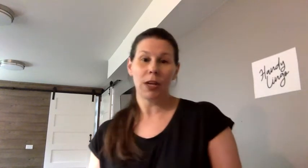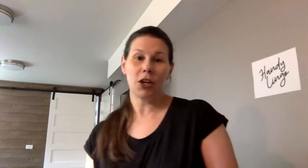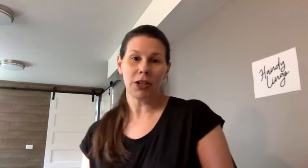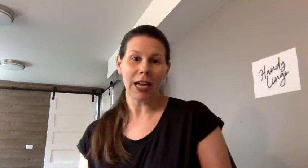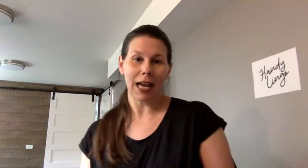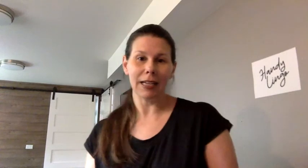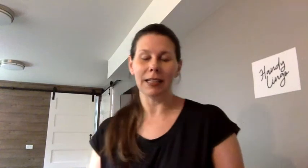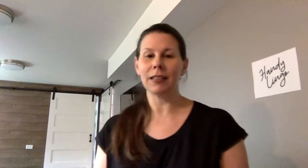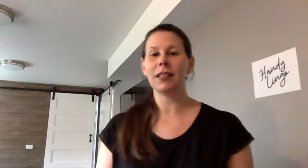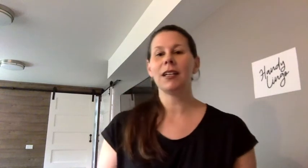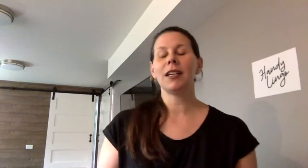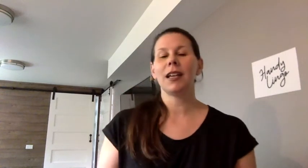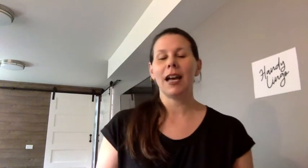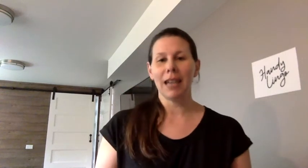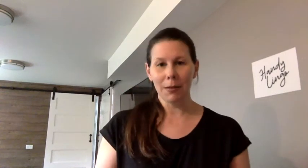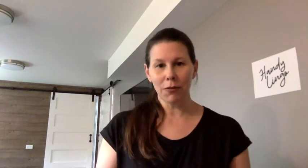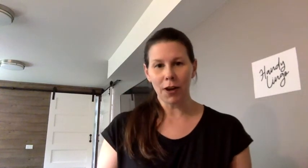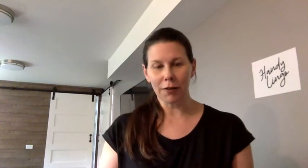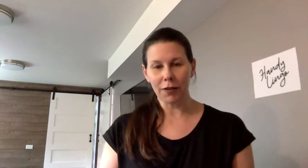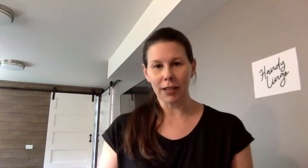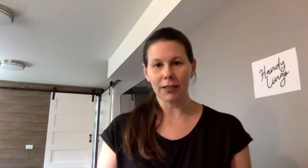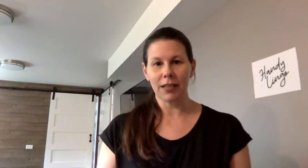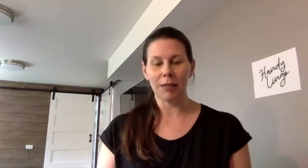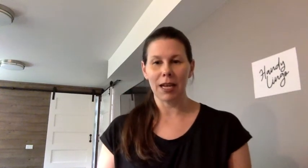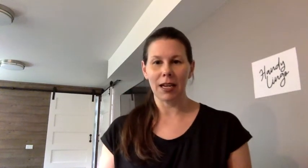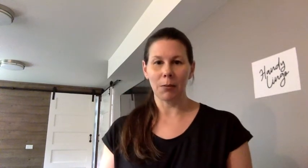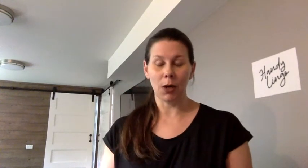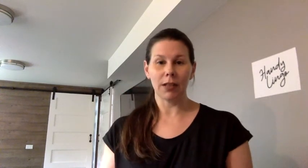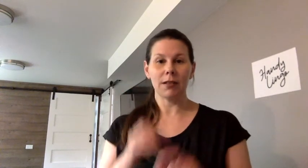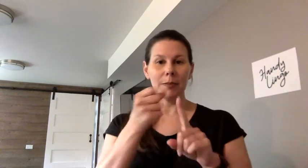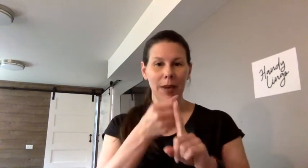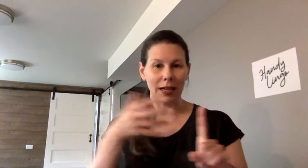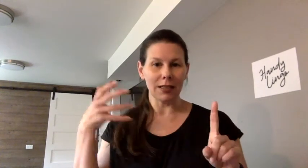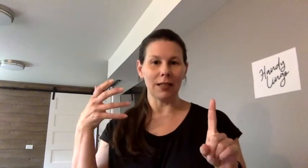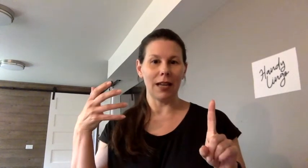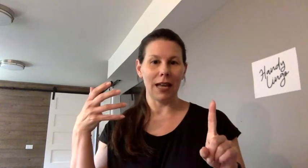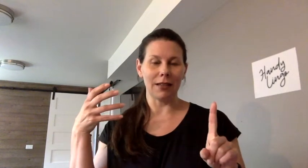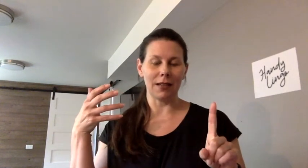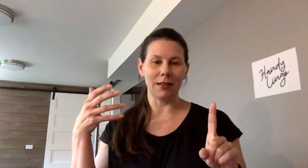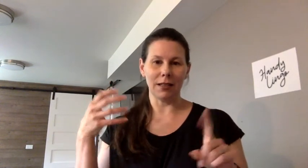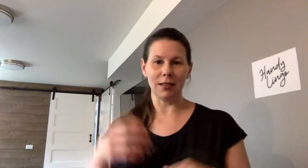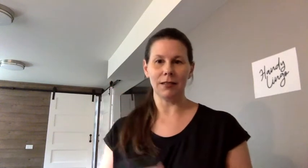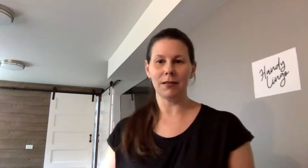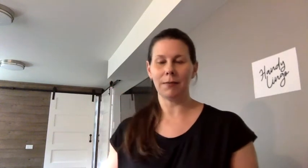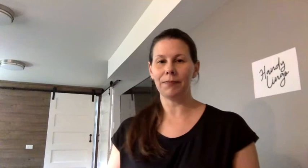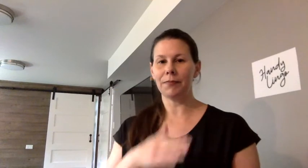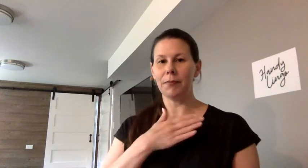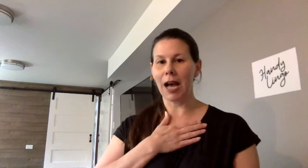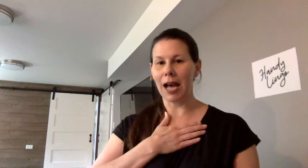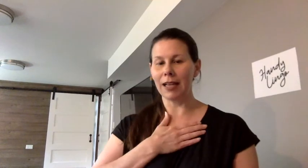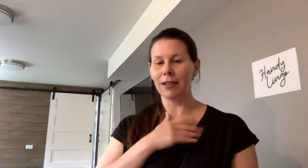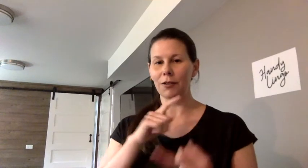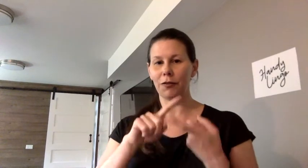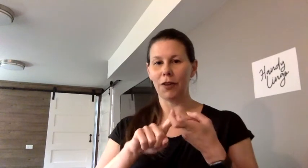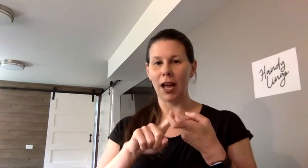could add in a name for our friend and make a more expanded ASL sentence. My